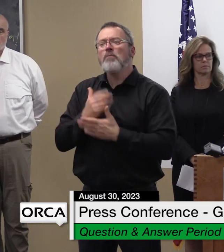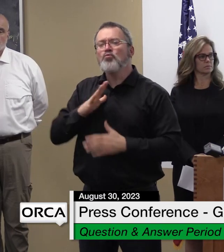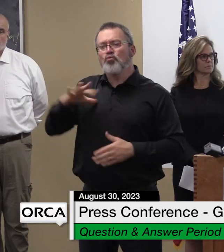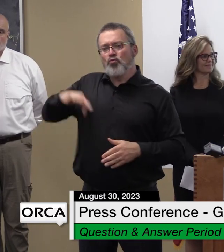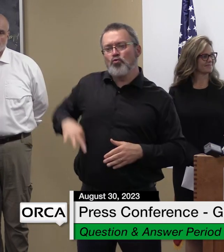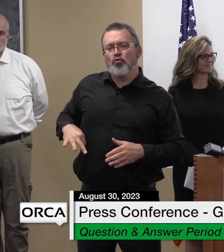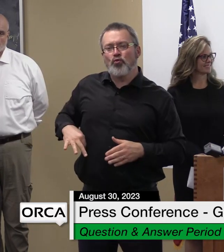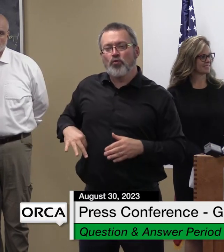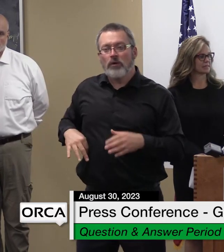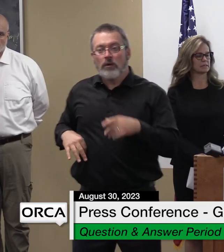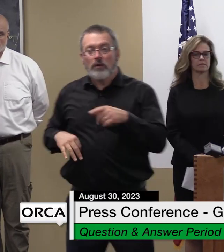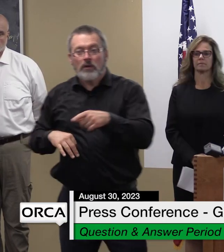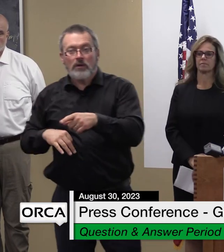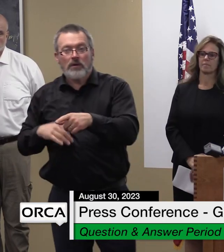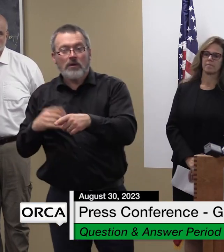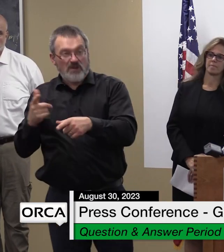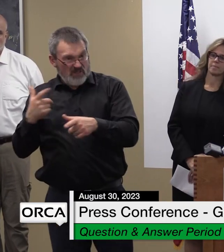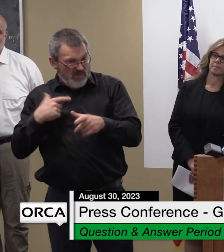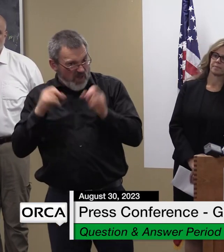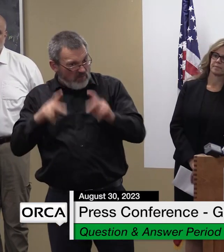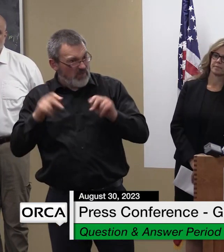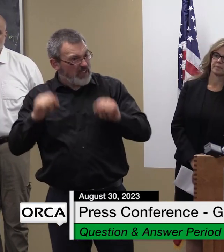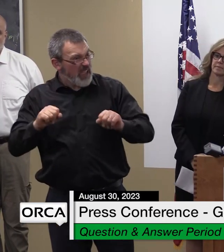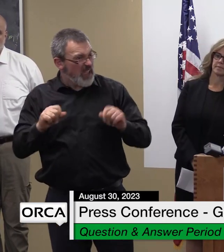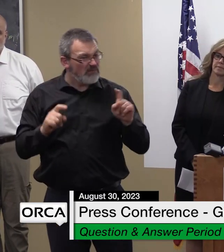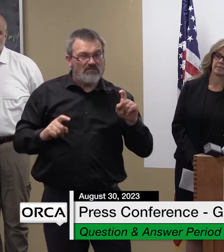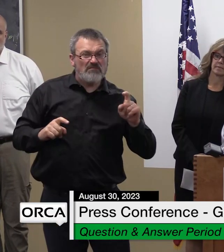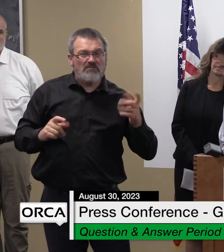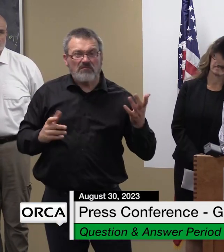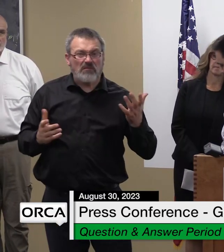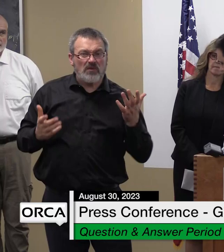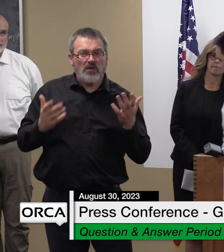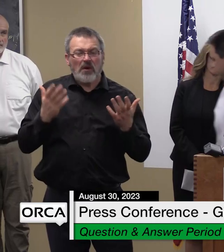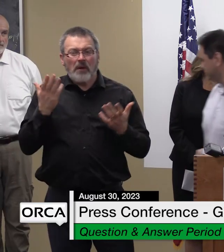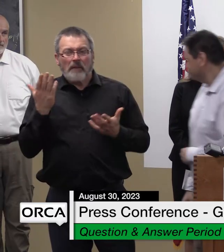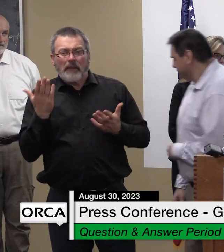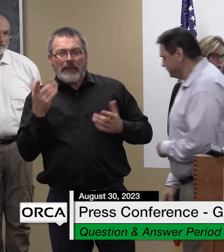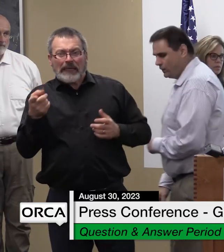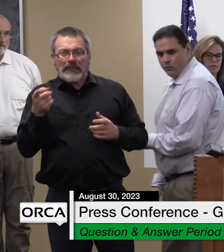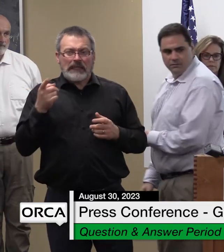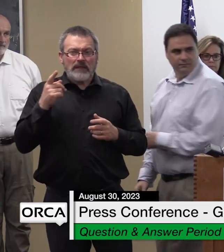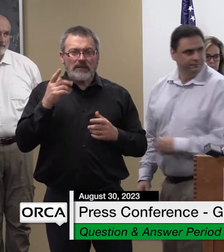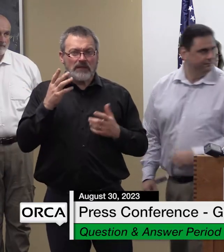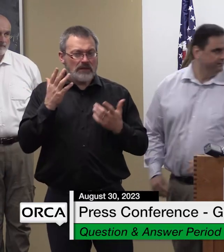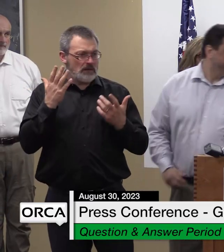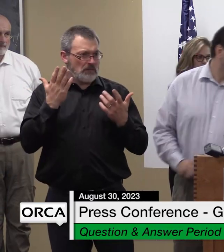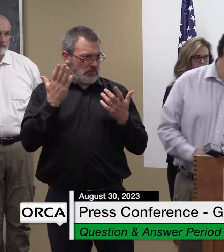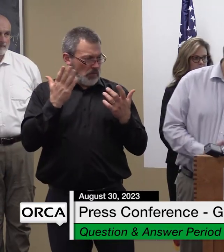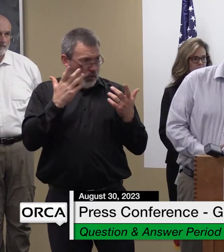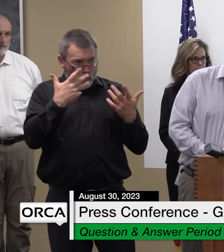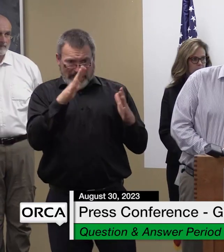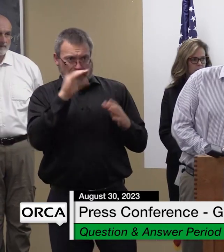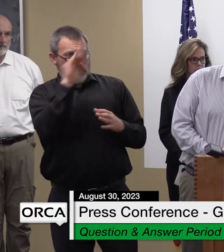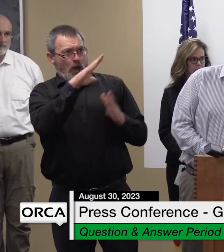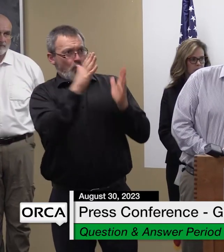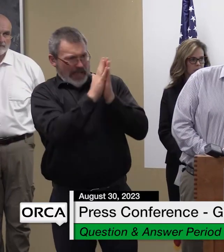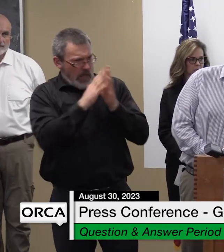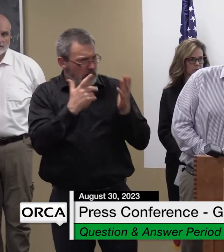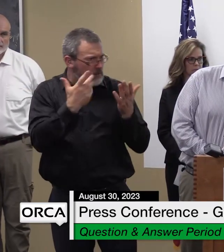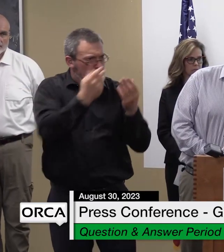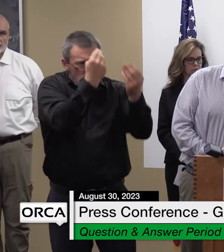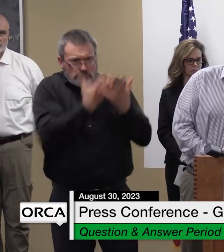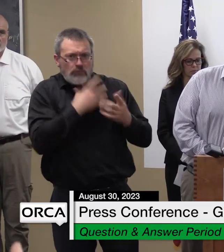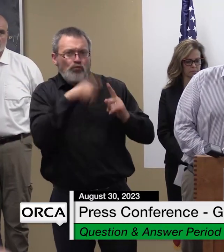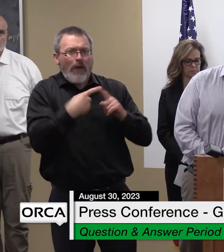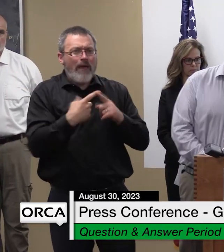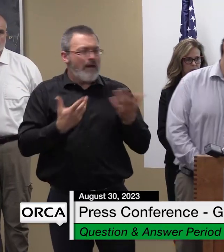to answer this. At what point would we hear back from FEMA on that request? Well, fortunately,